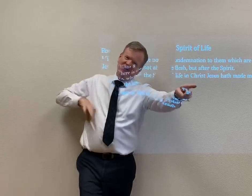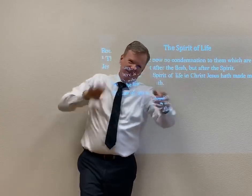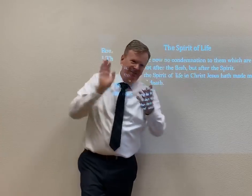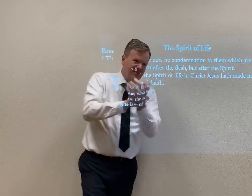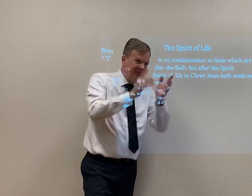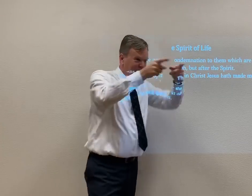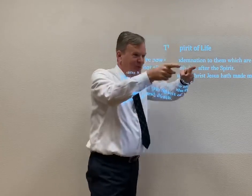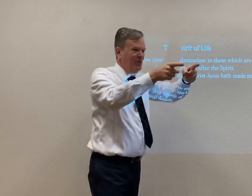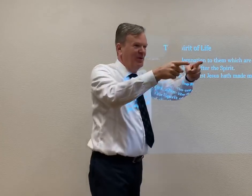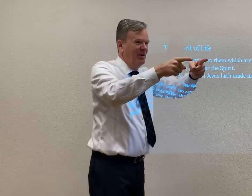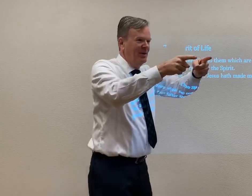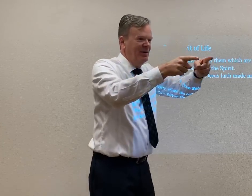He says he's benefiting from it. Okay.